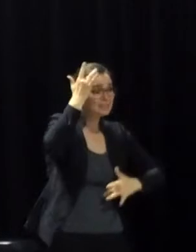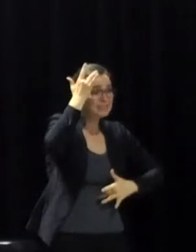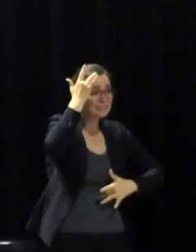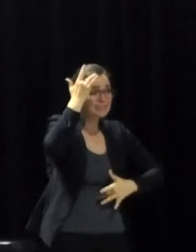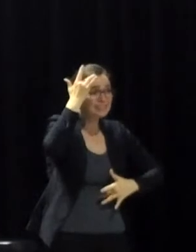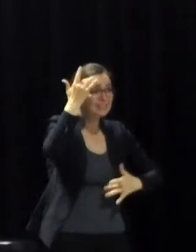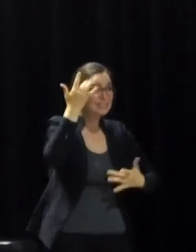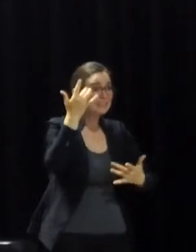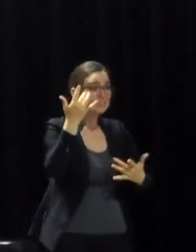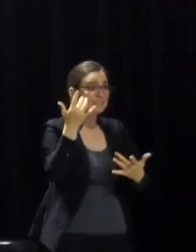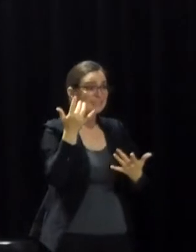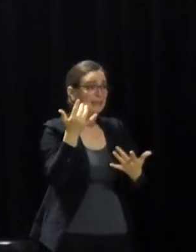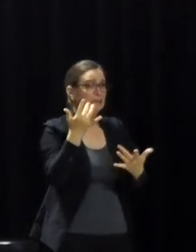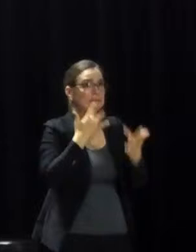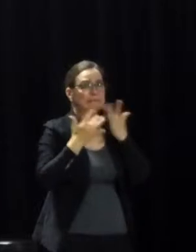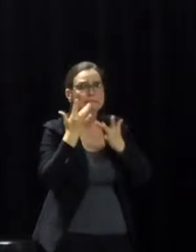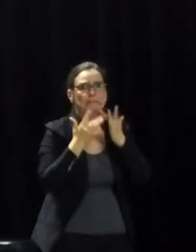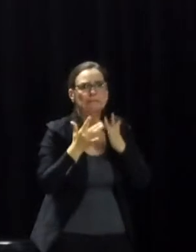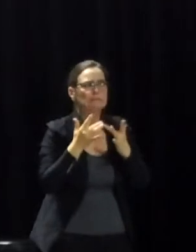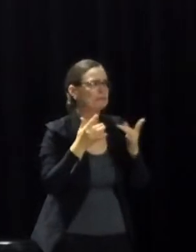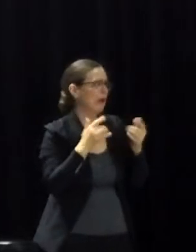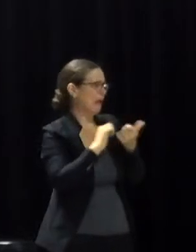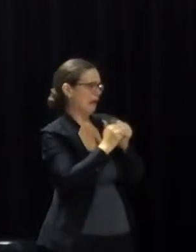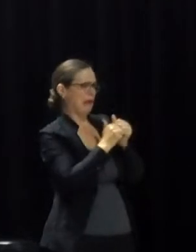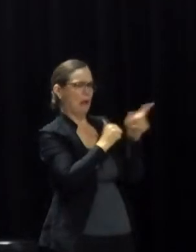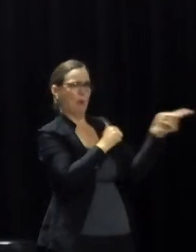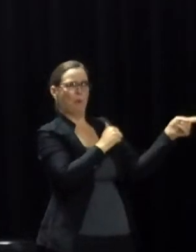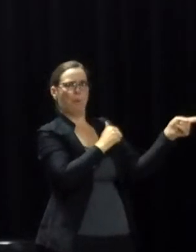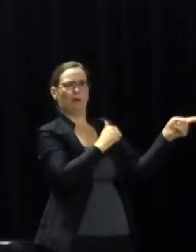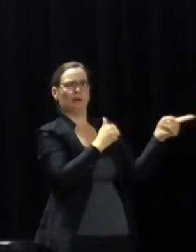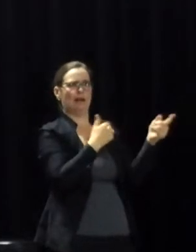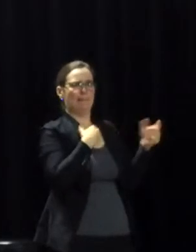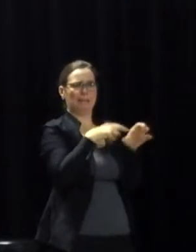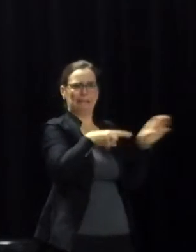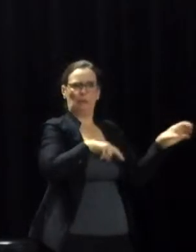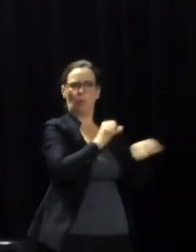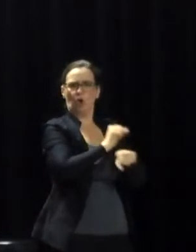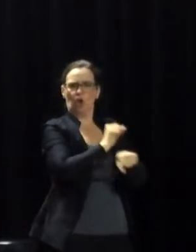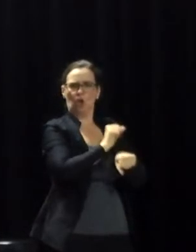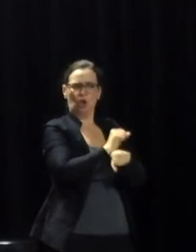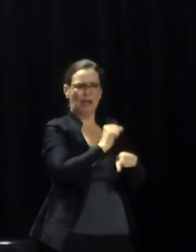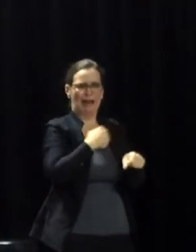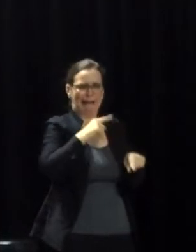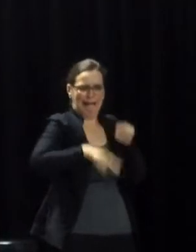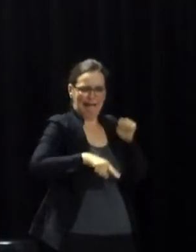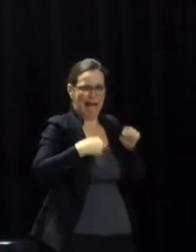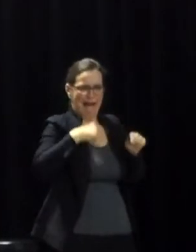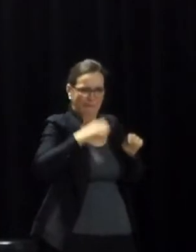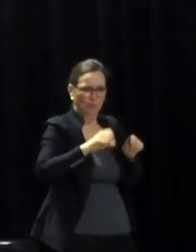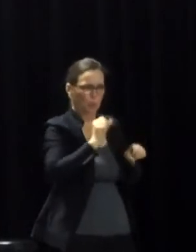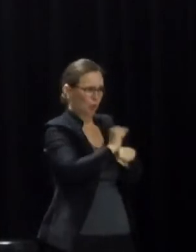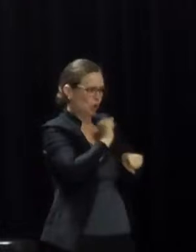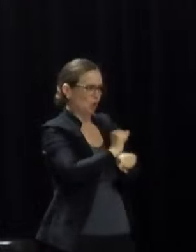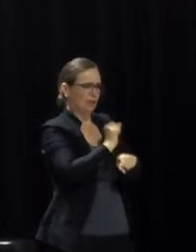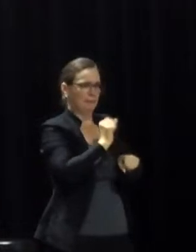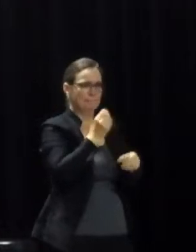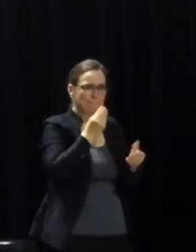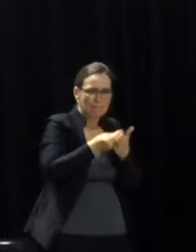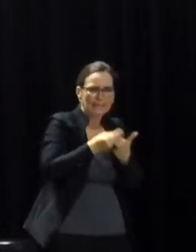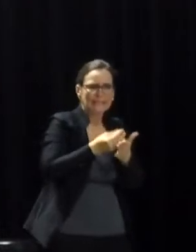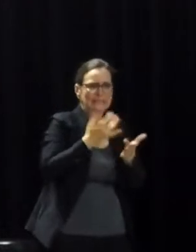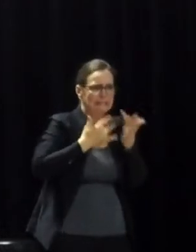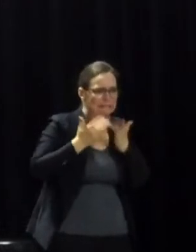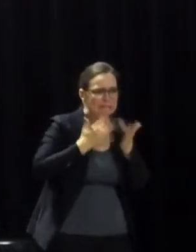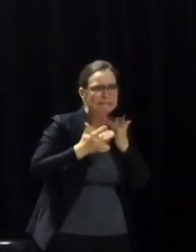stressed out with their thing, they didn't even pay attention to their symptoms. So what we want to remind with this data, with this information, that